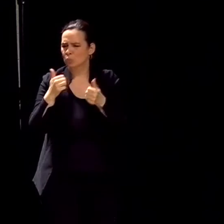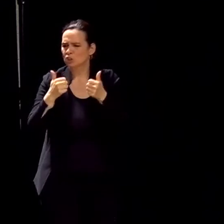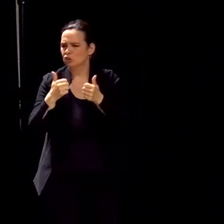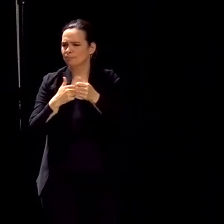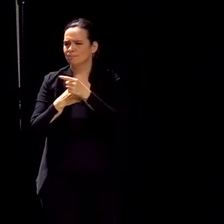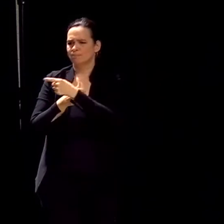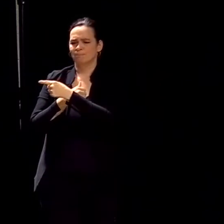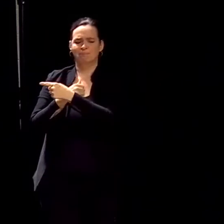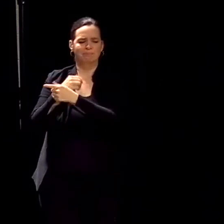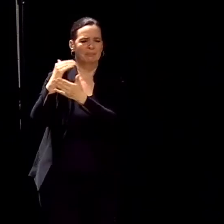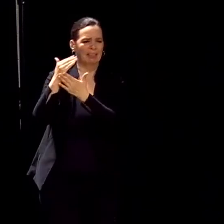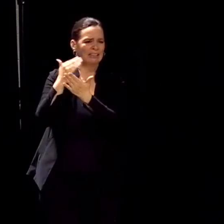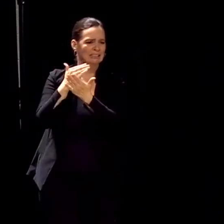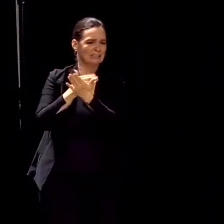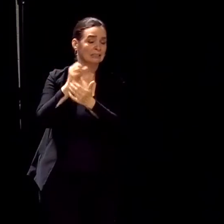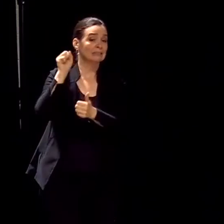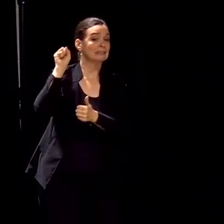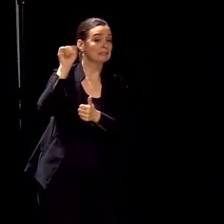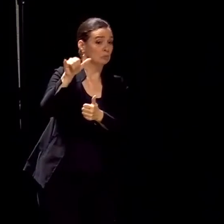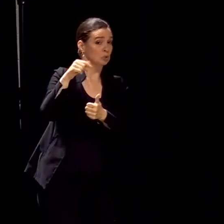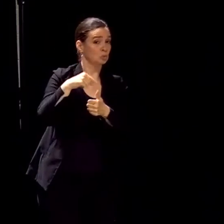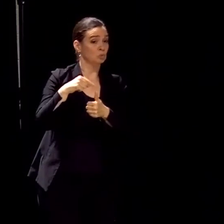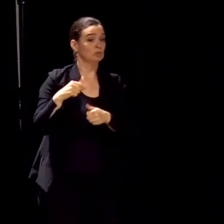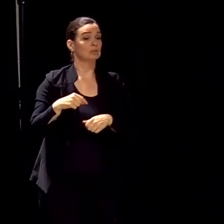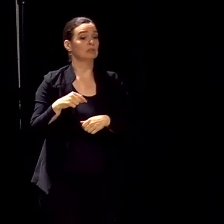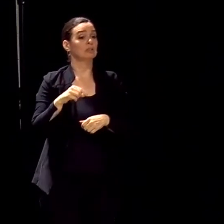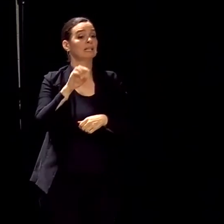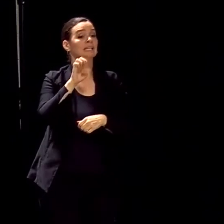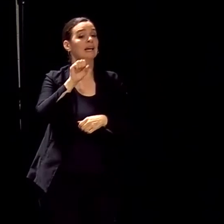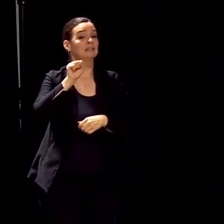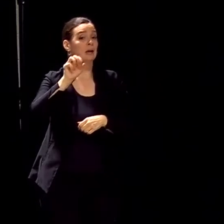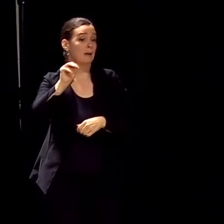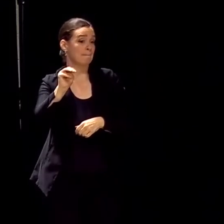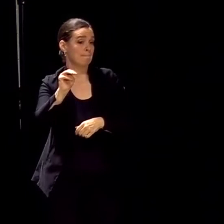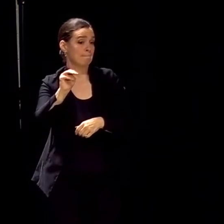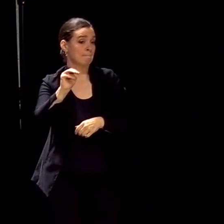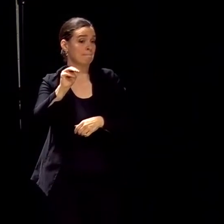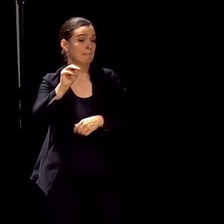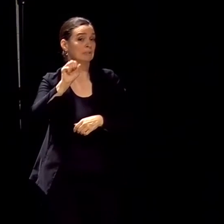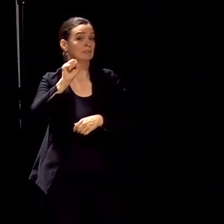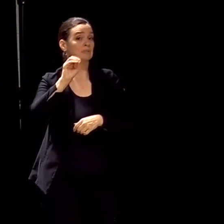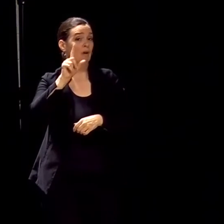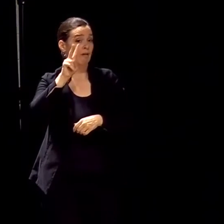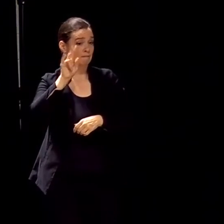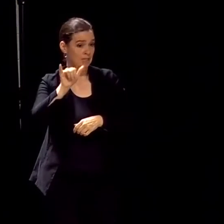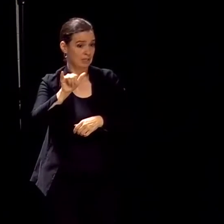The City School District, ESM, Solvay,